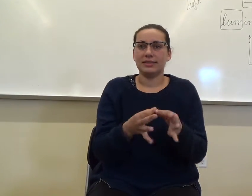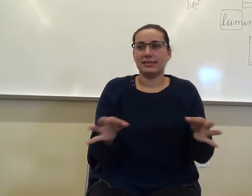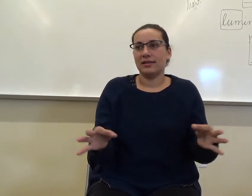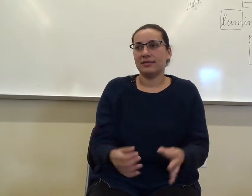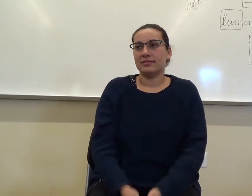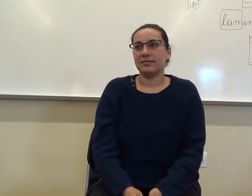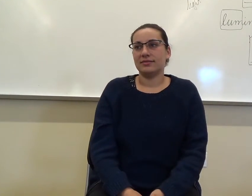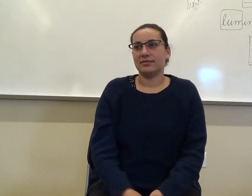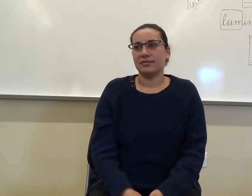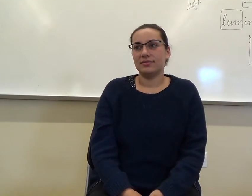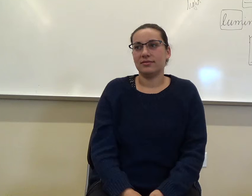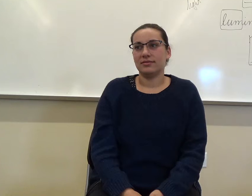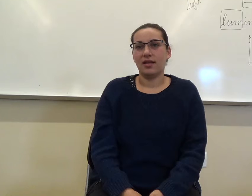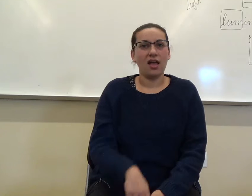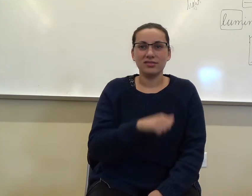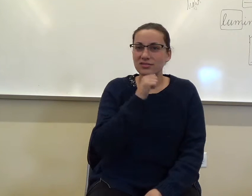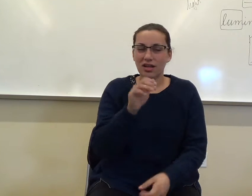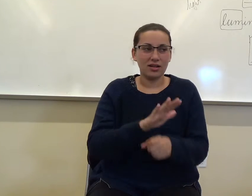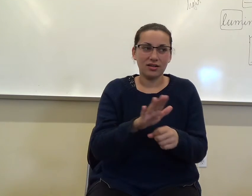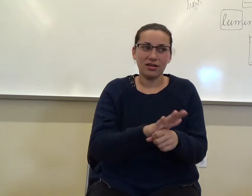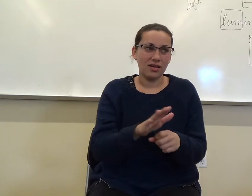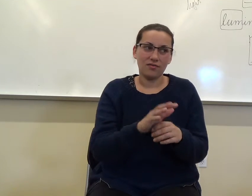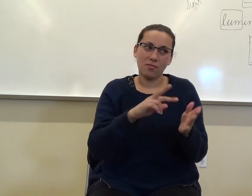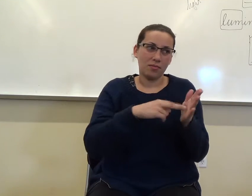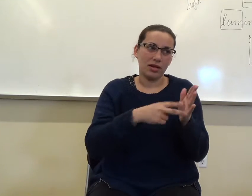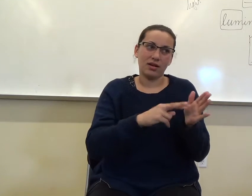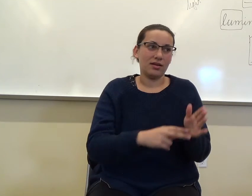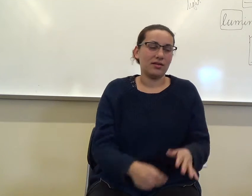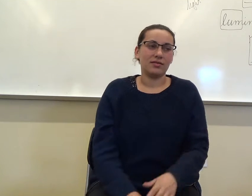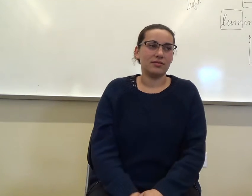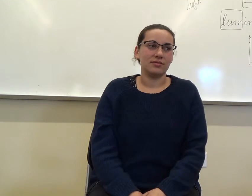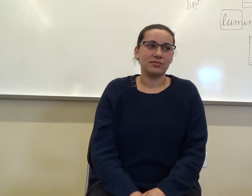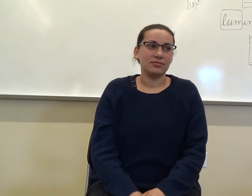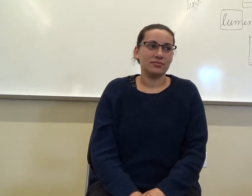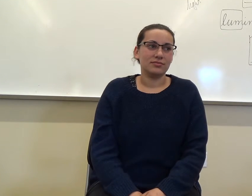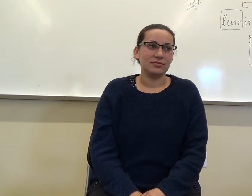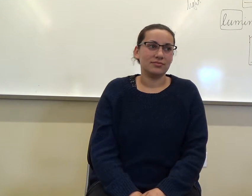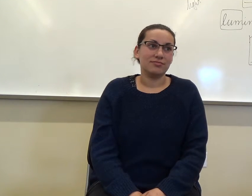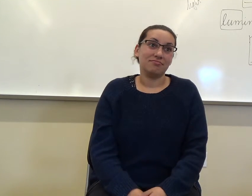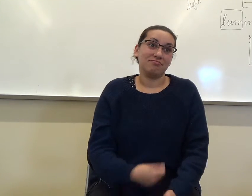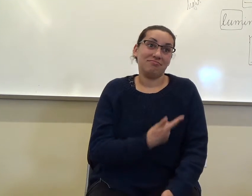okay? And that isn't enough of a definition, okay? People